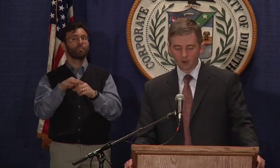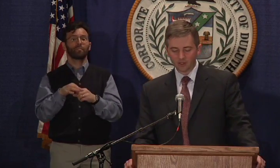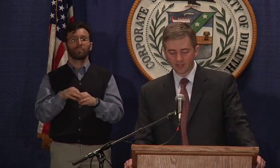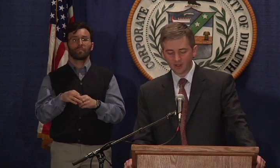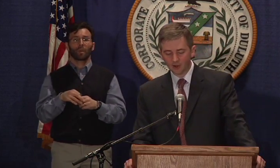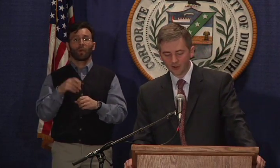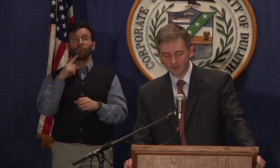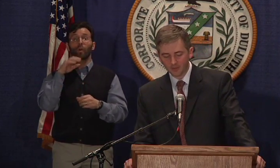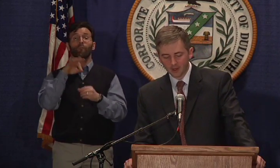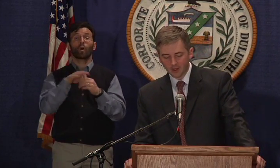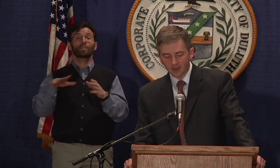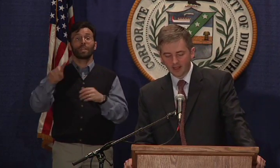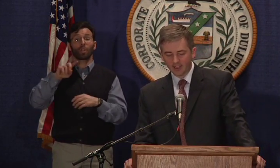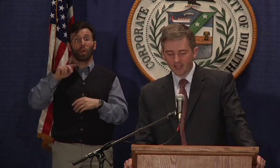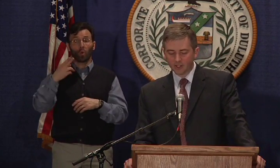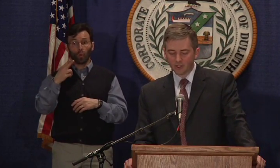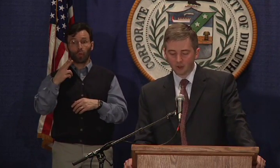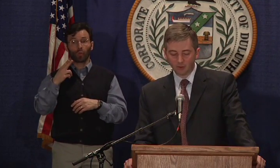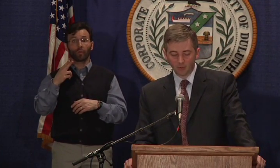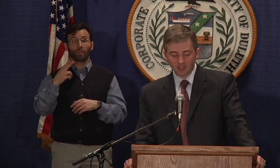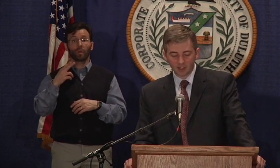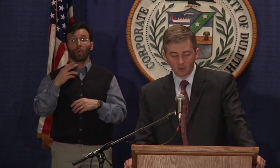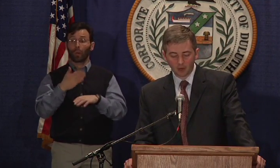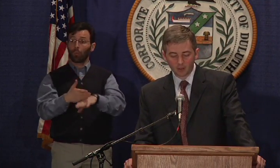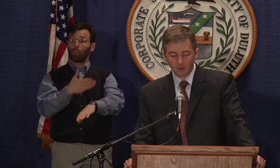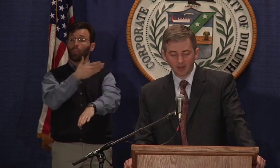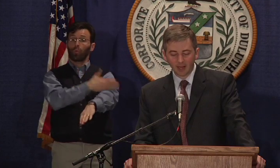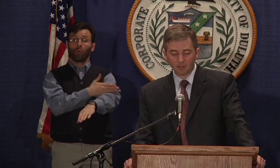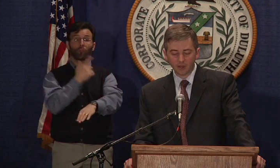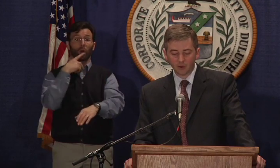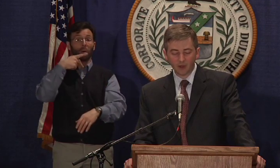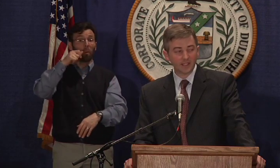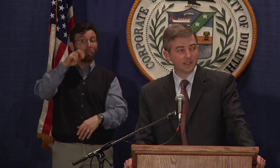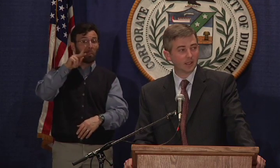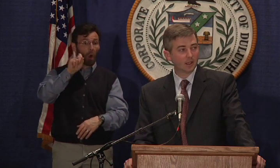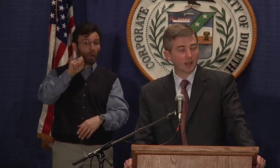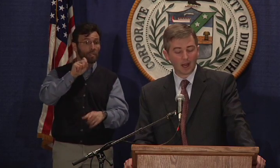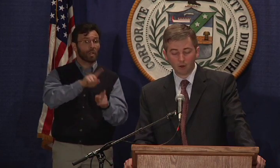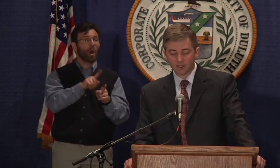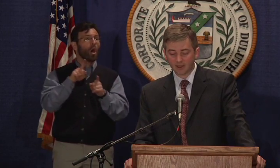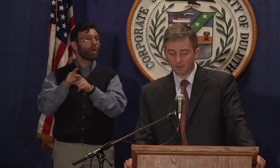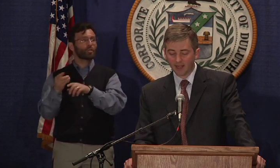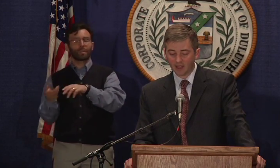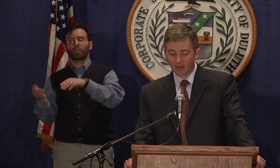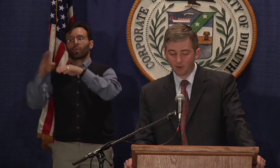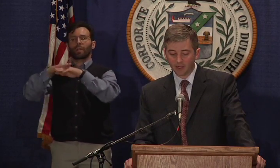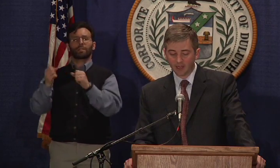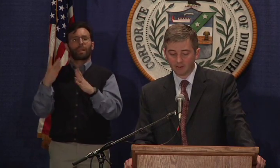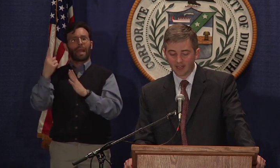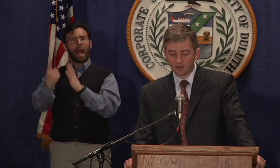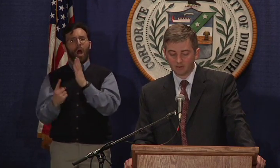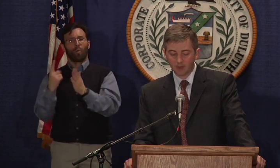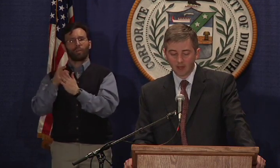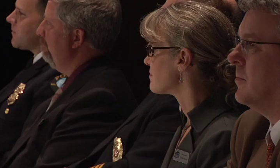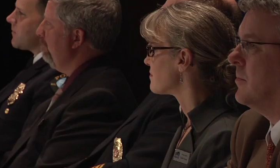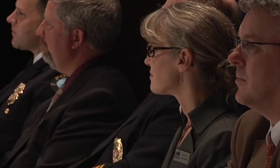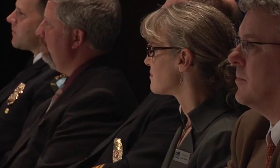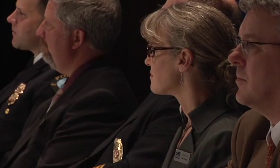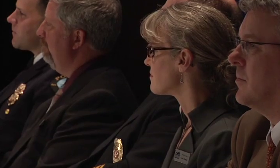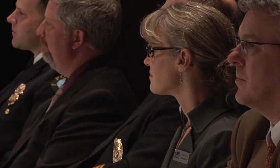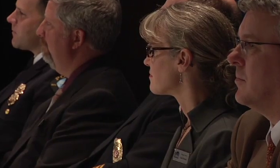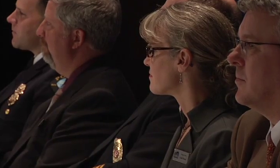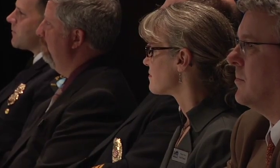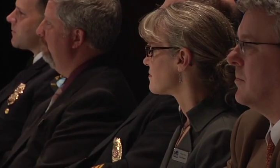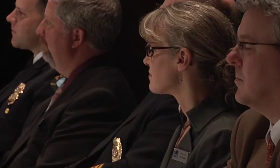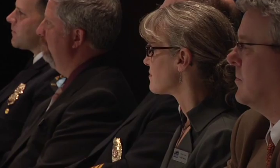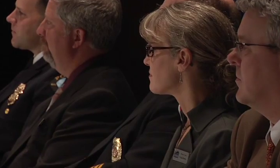support of voters in Duluth, in addition to improvements in our parks, we've been able to increase hours at the main library downtown and